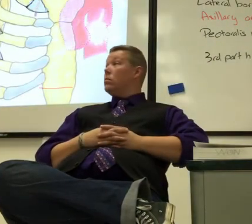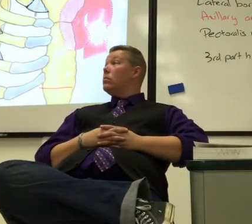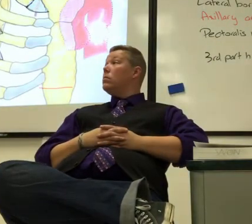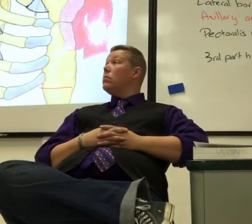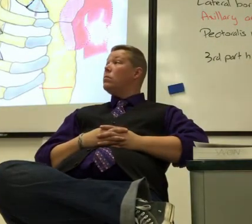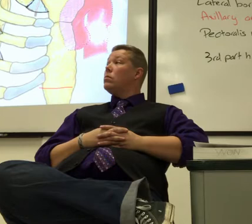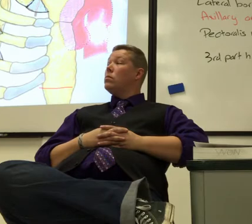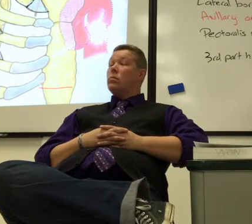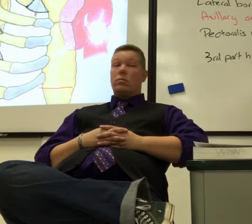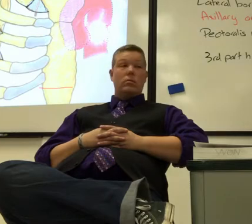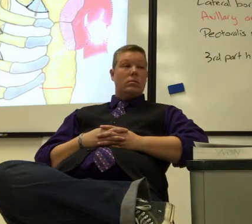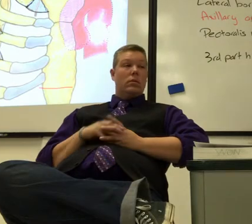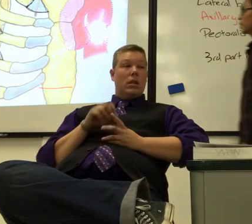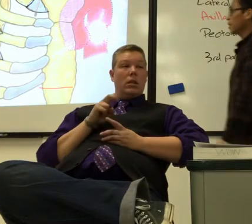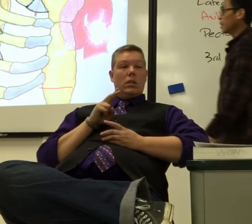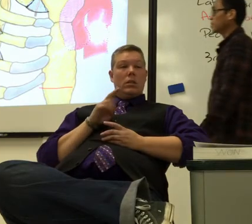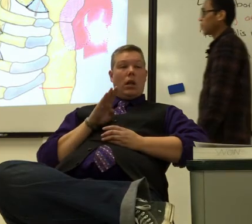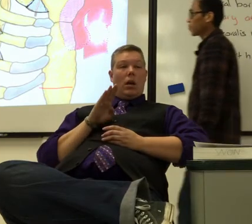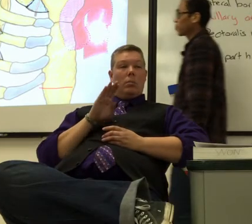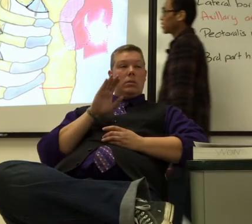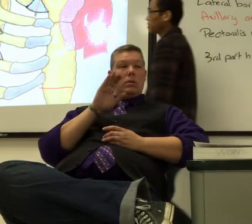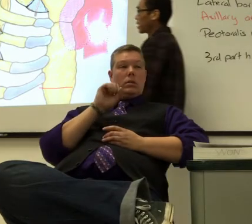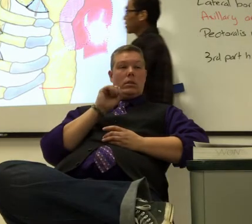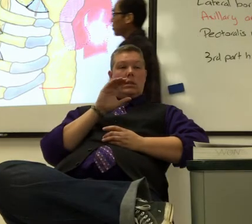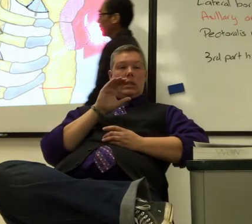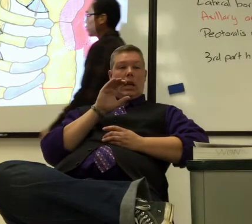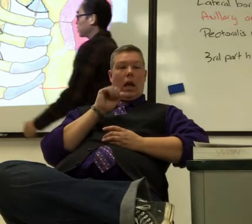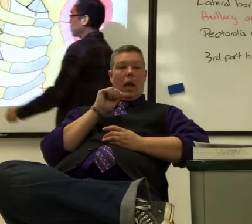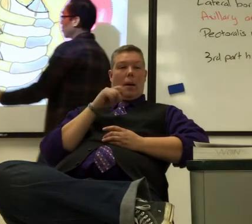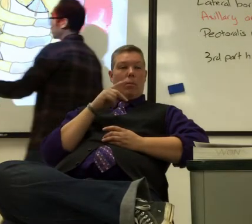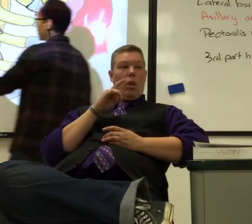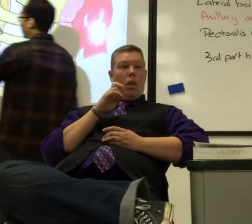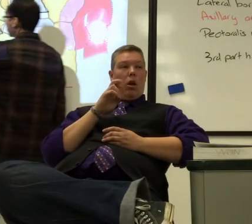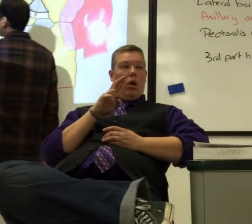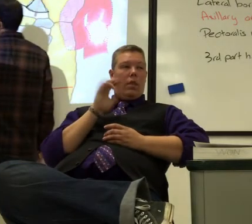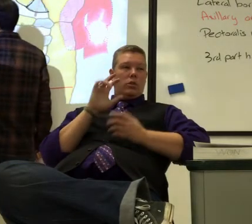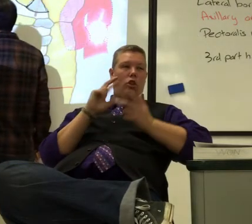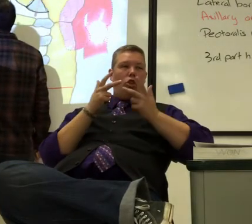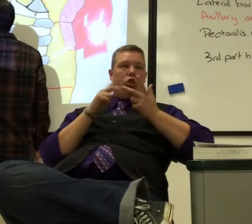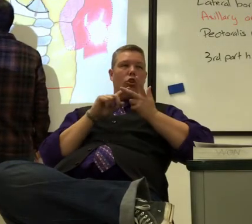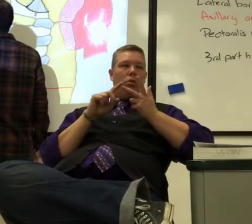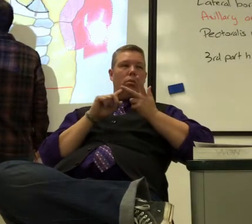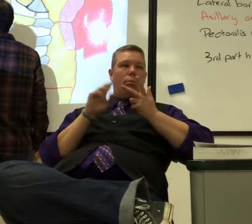Okay, subscapular is the third branch you gotta know, then you continue on